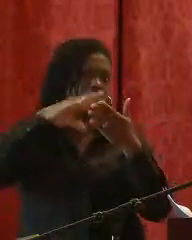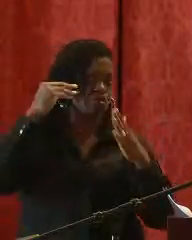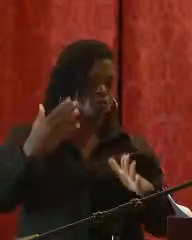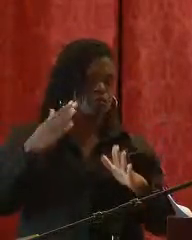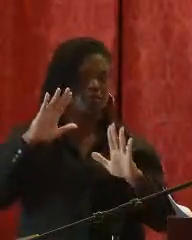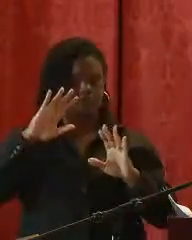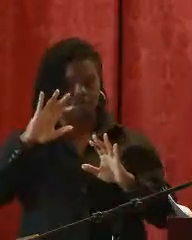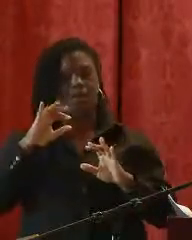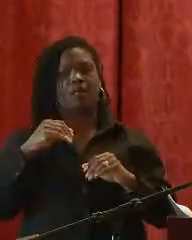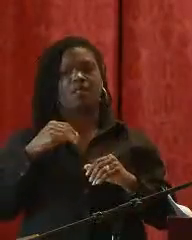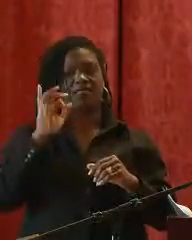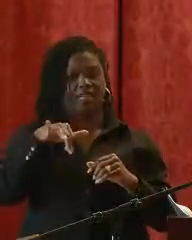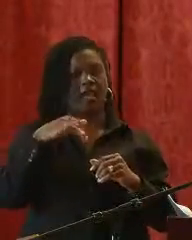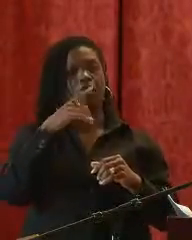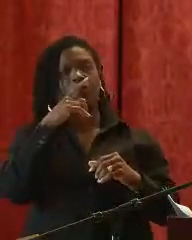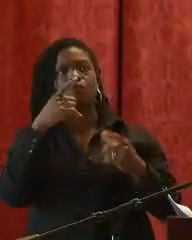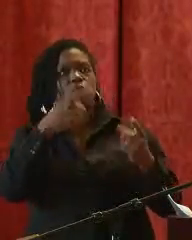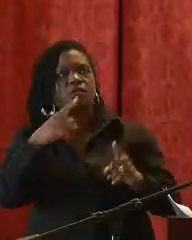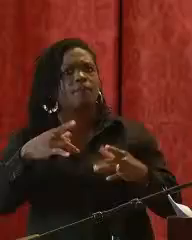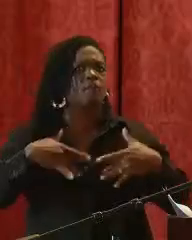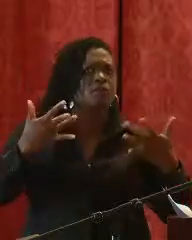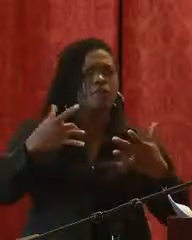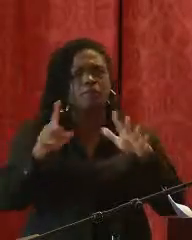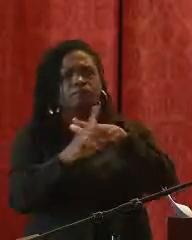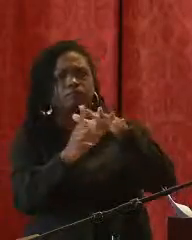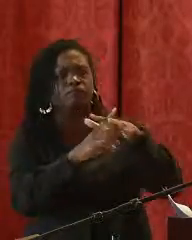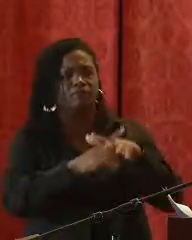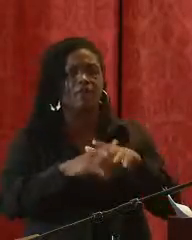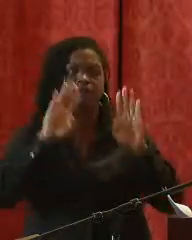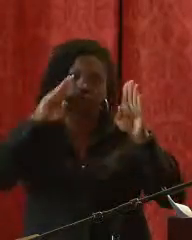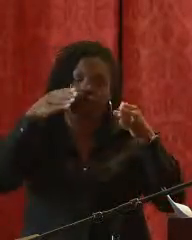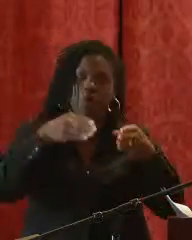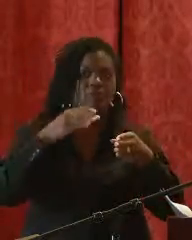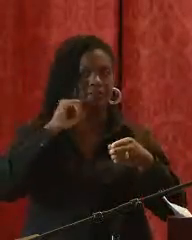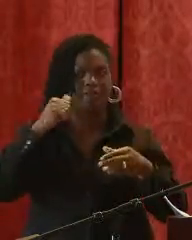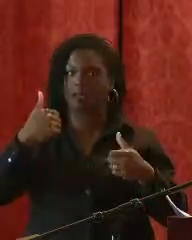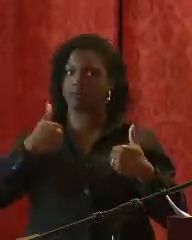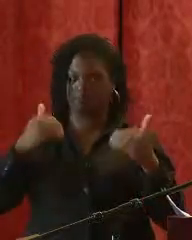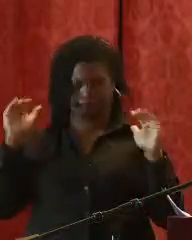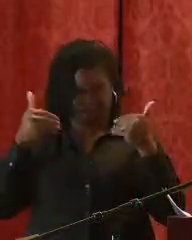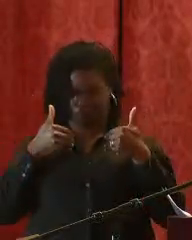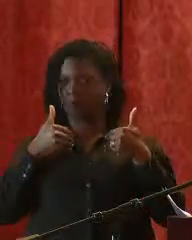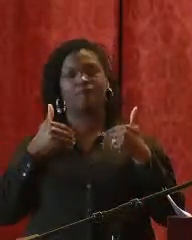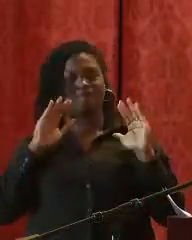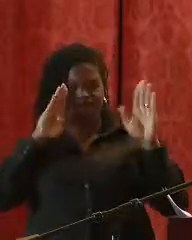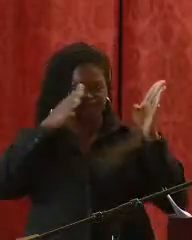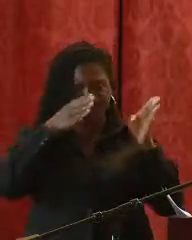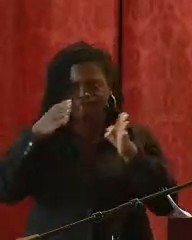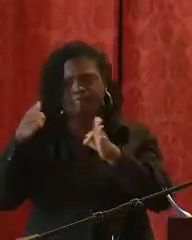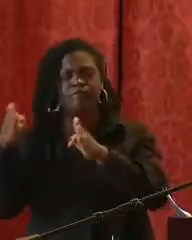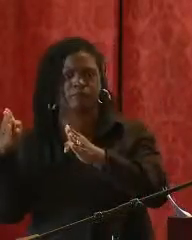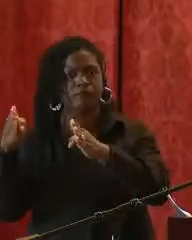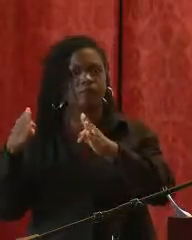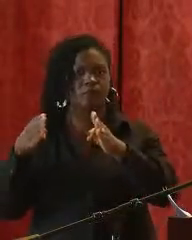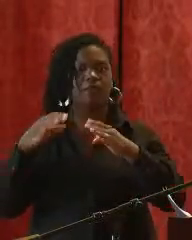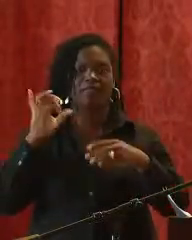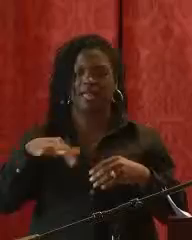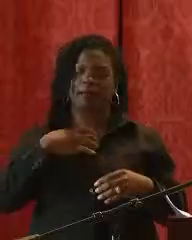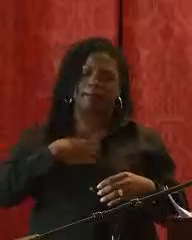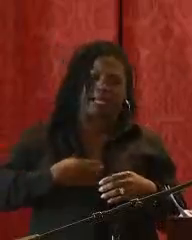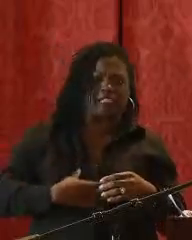and not on herself. Her passion, generosity, and compassion for others is as strong as her